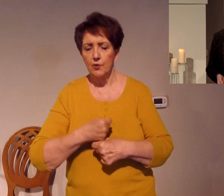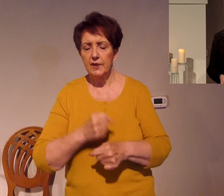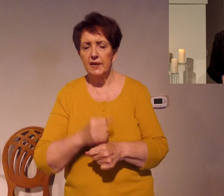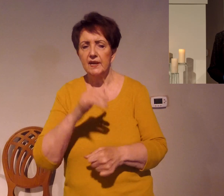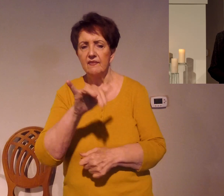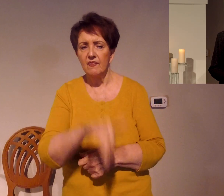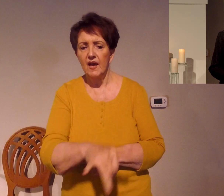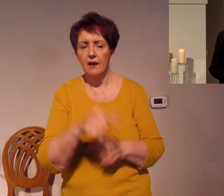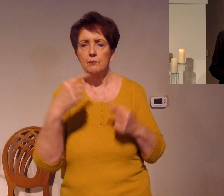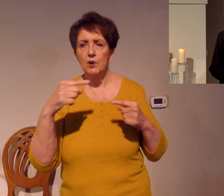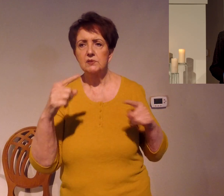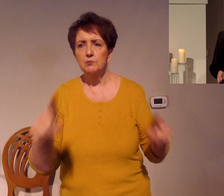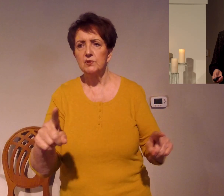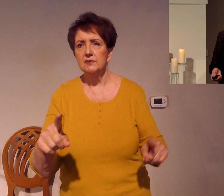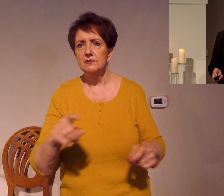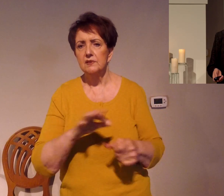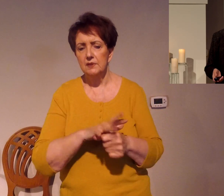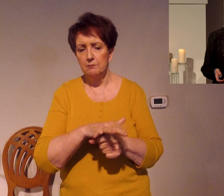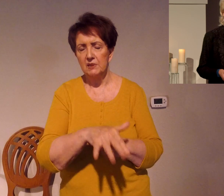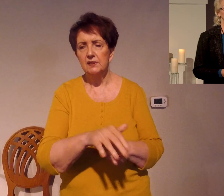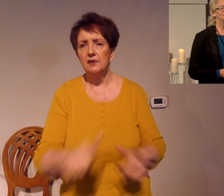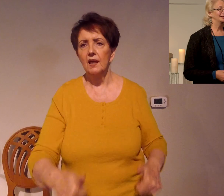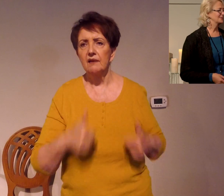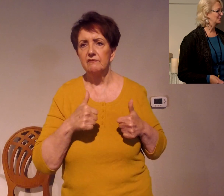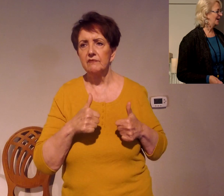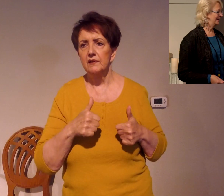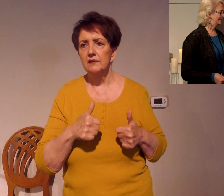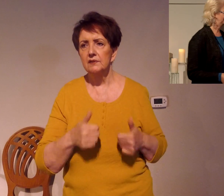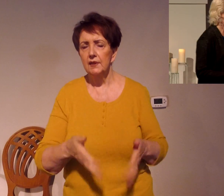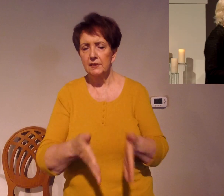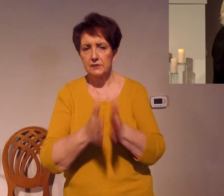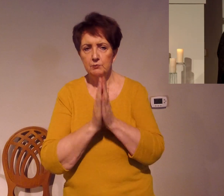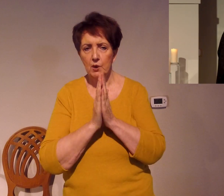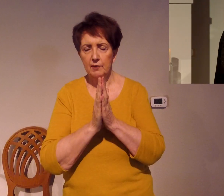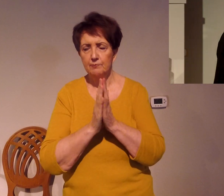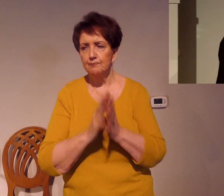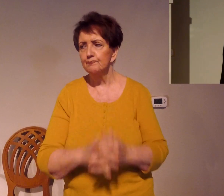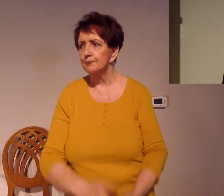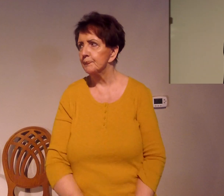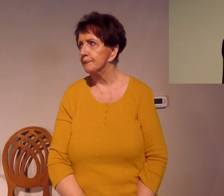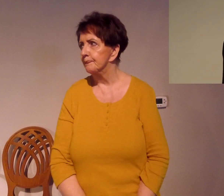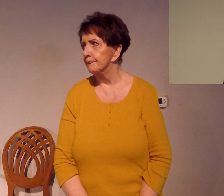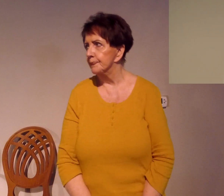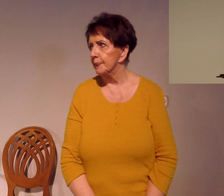that prosperous and abundant life. So let us pray.